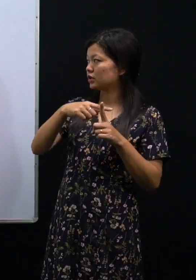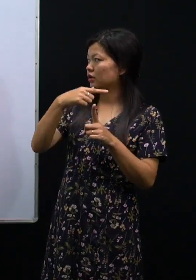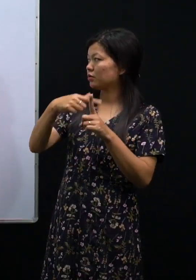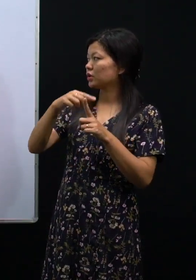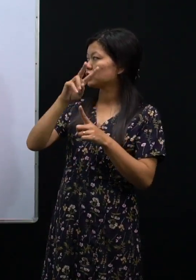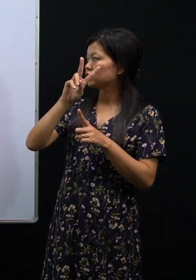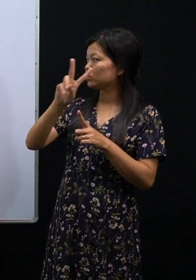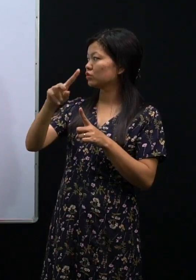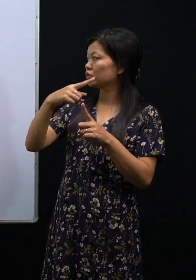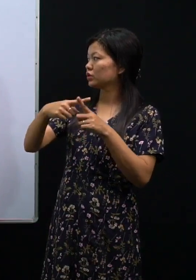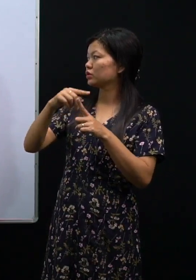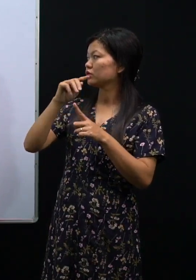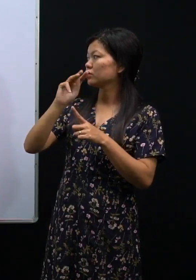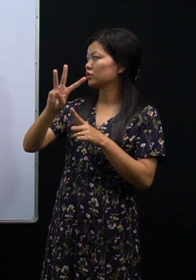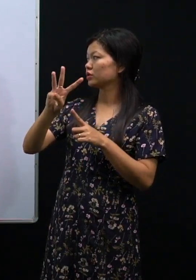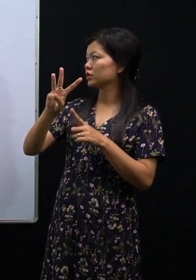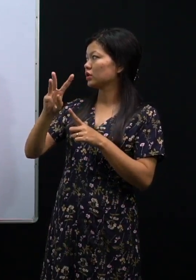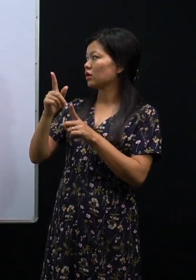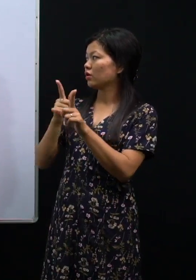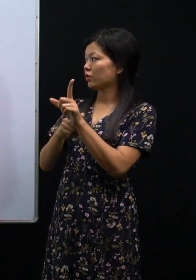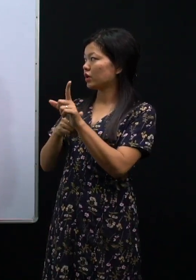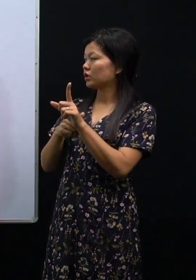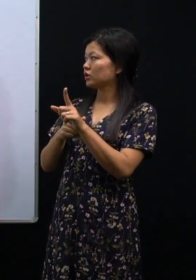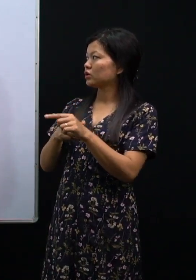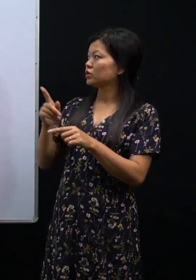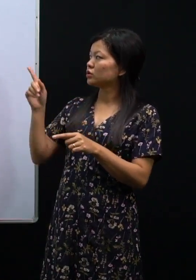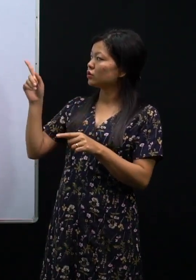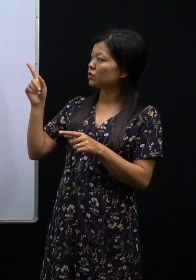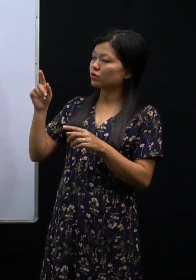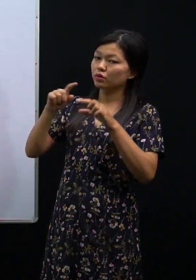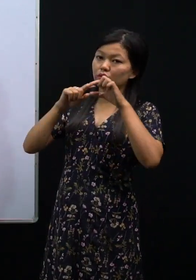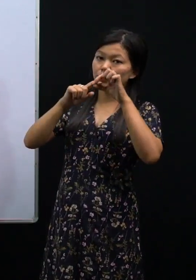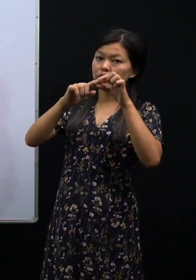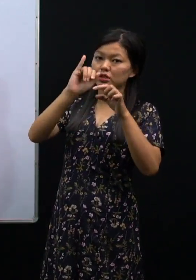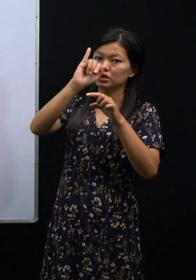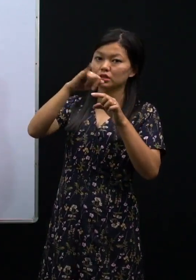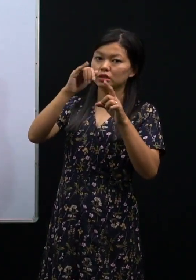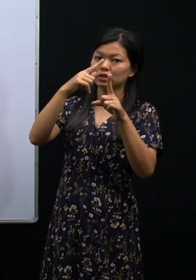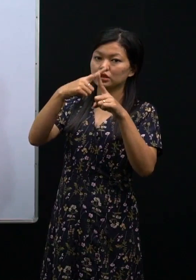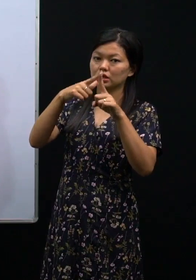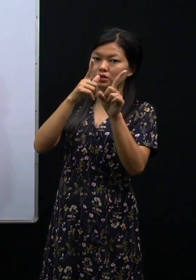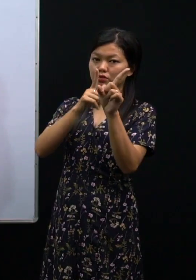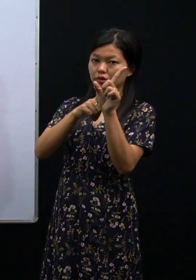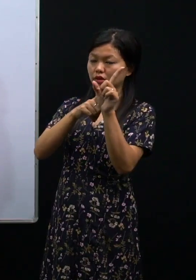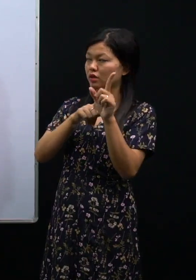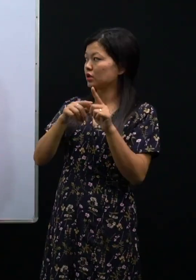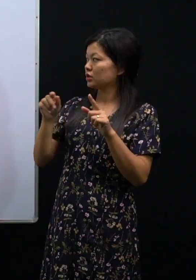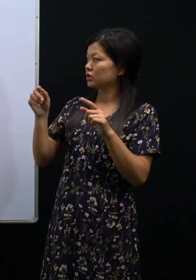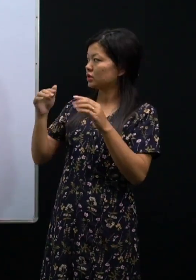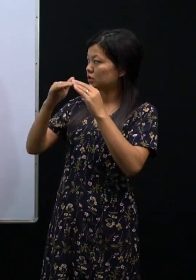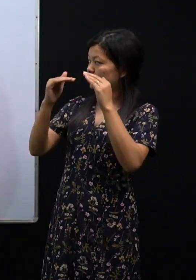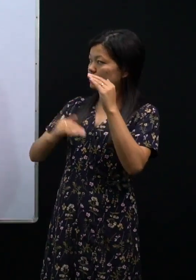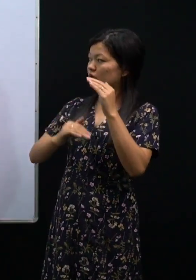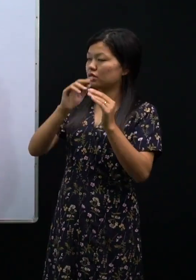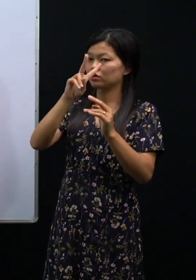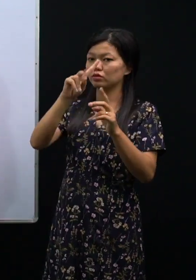is a 6xy. Look at here, it's tally. If it is tally, we can say this plus this. Like first and last term